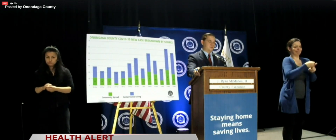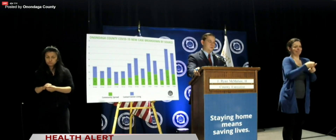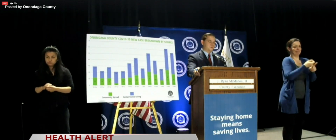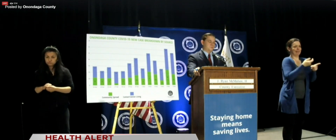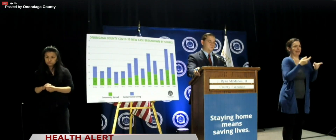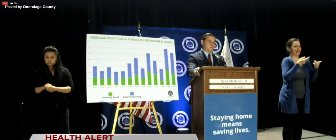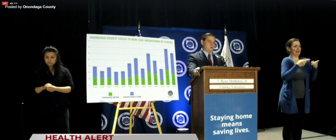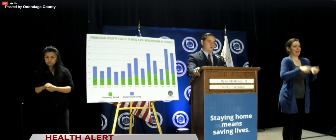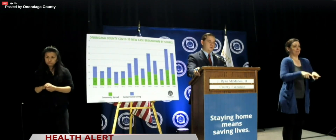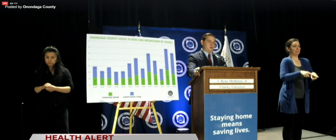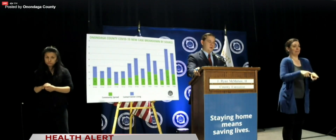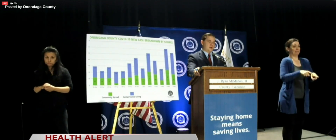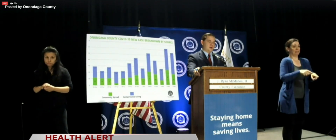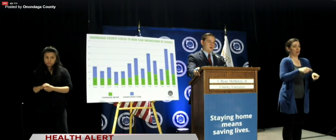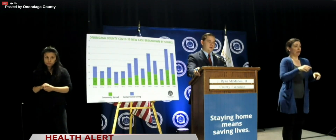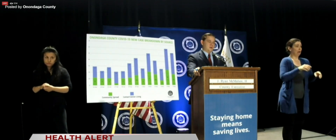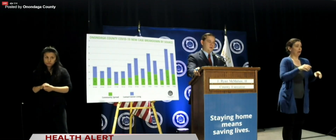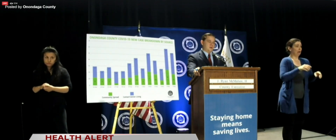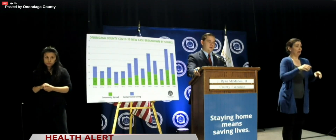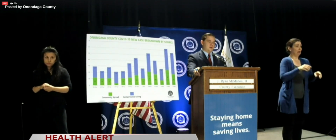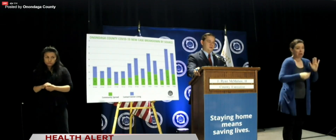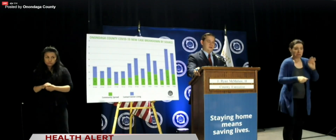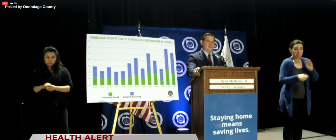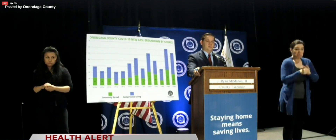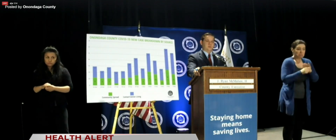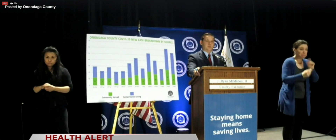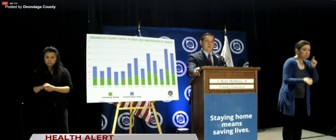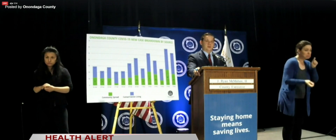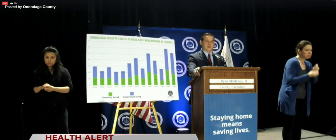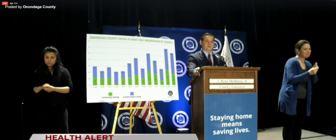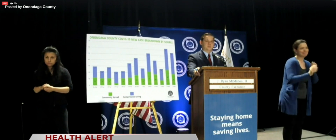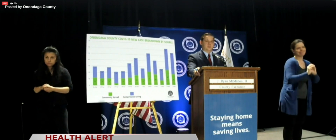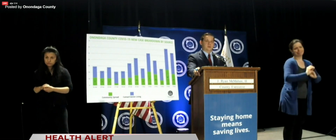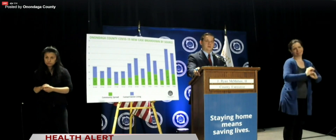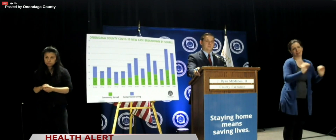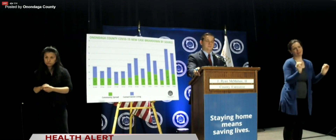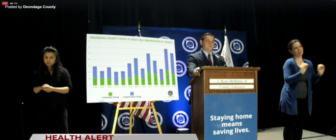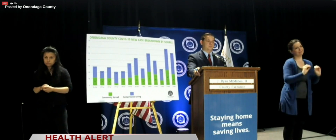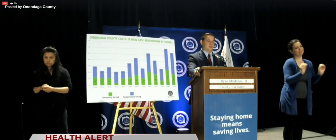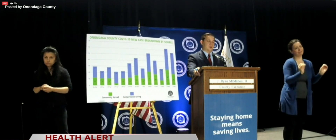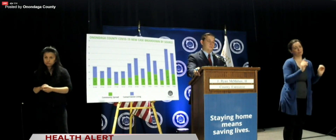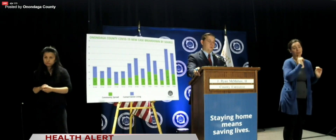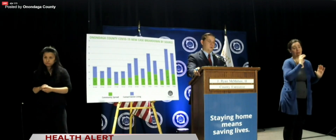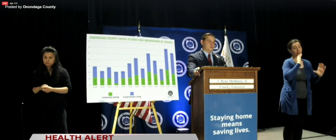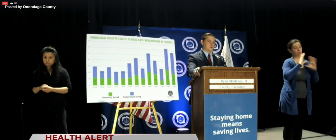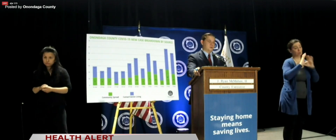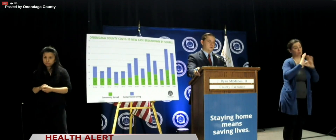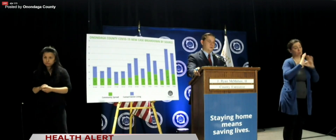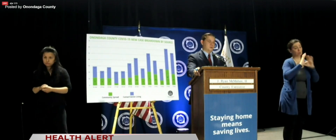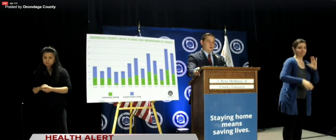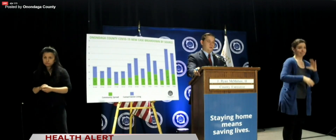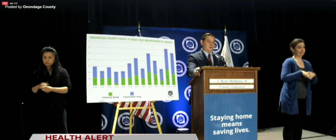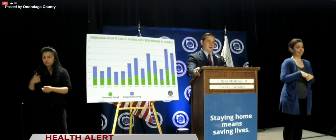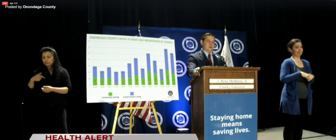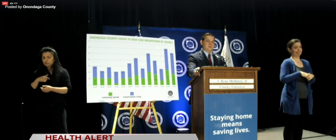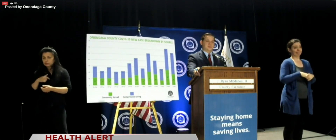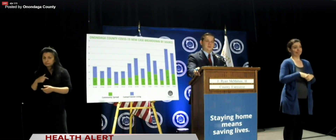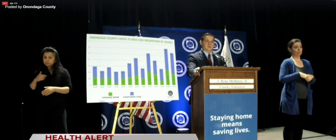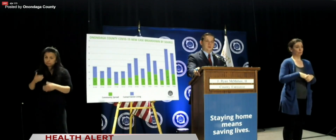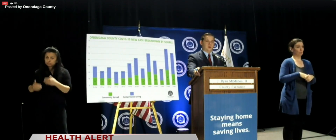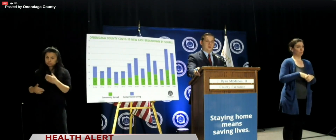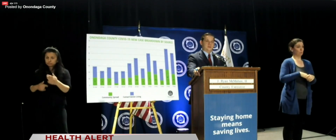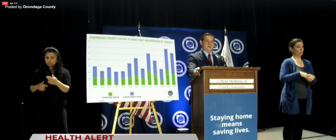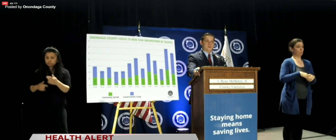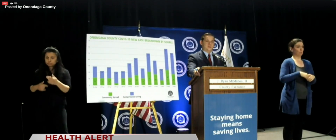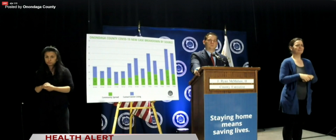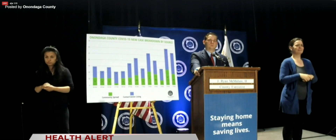field, but you can have a big play the next play to make up for it. So we got to continue. We're